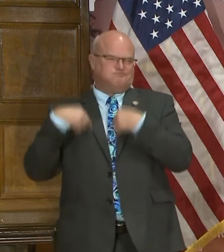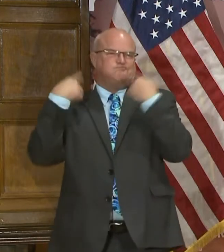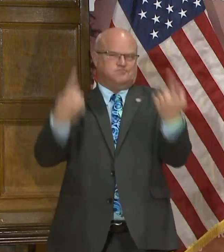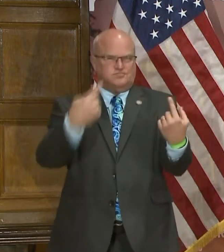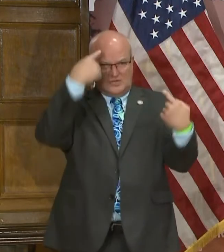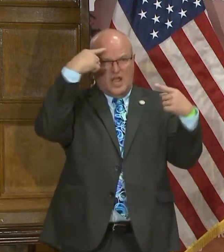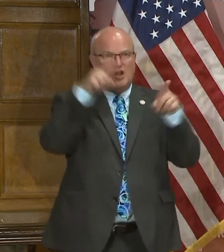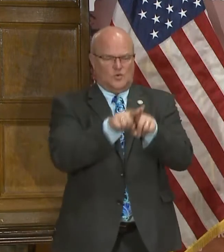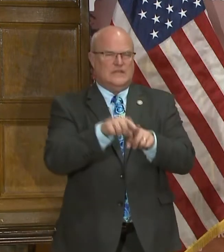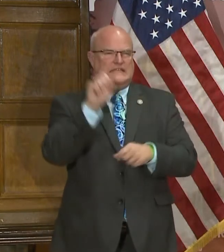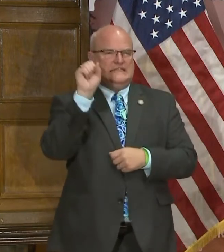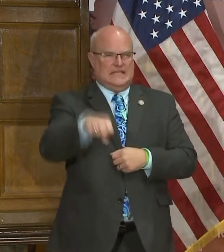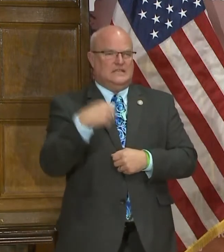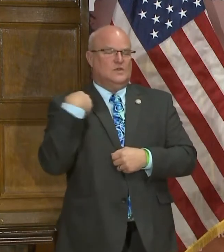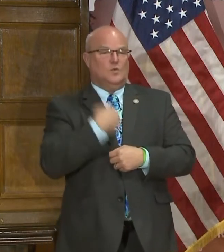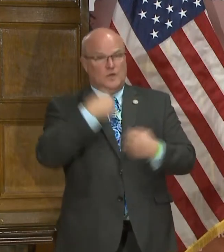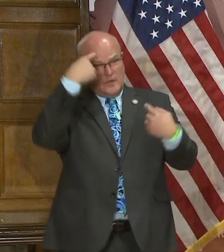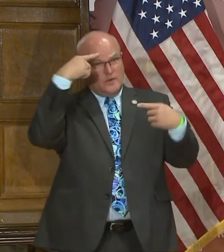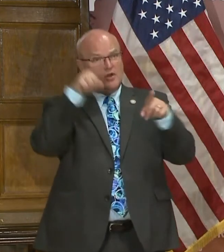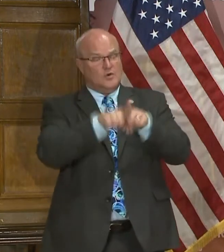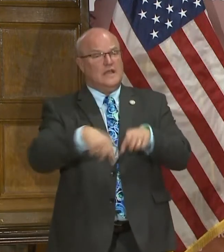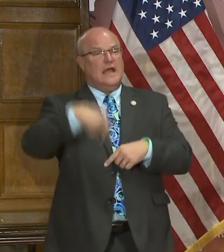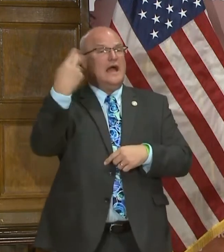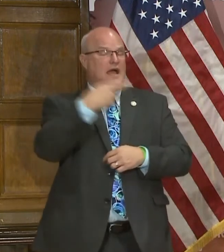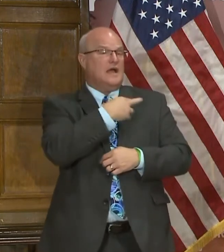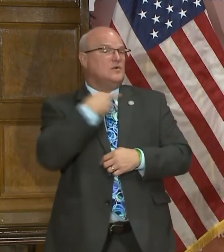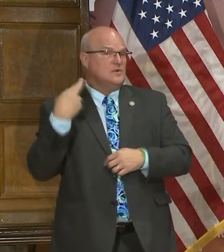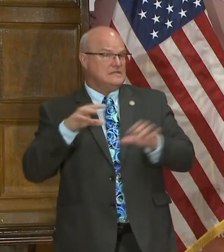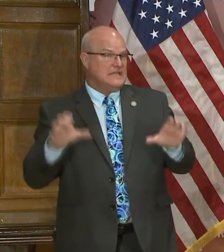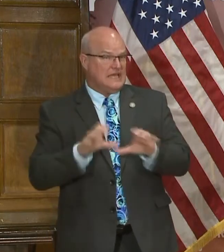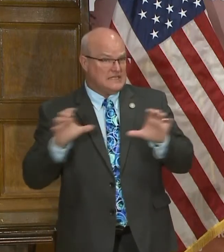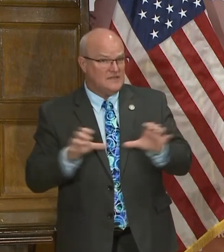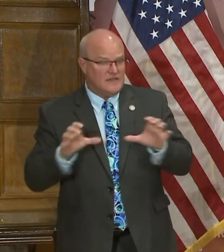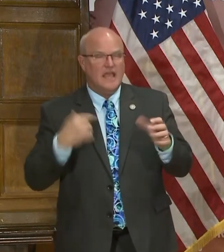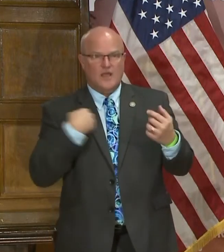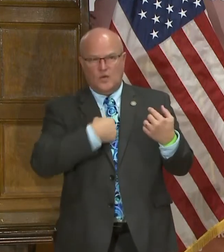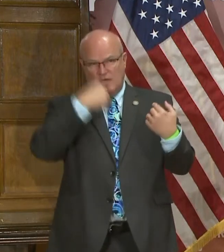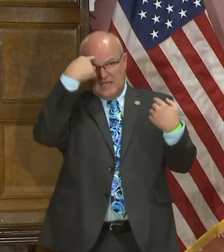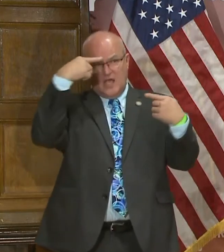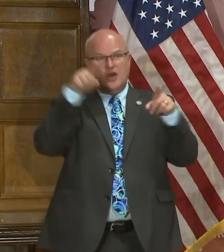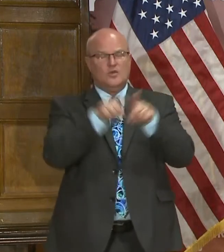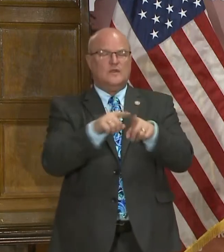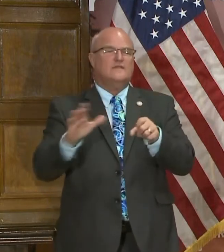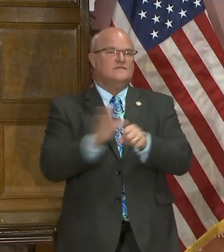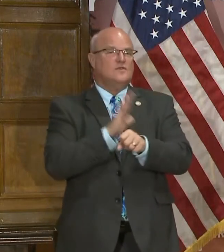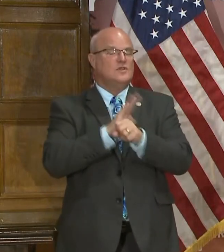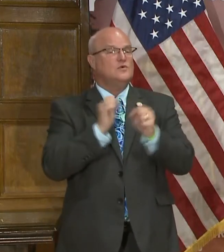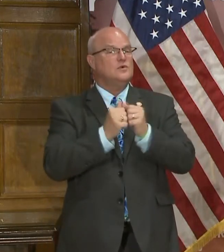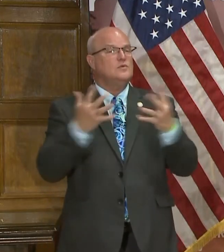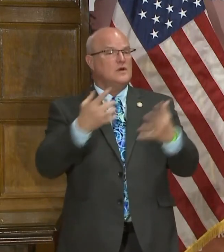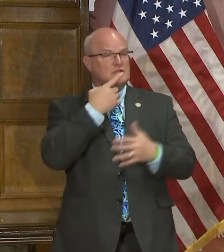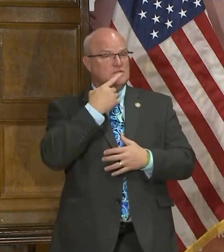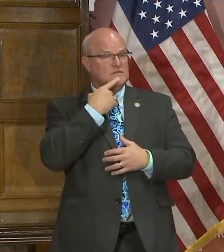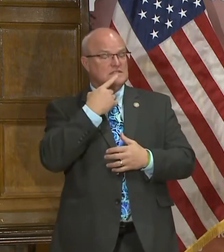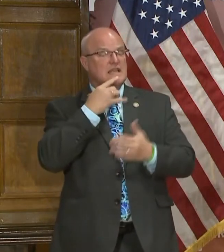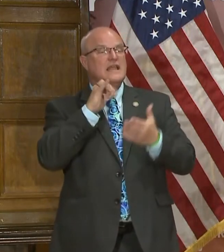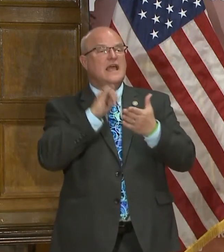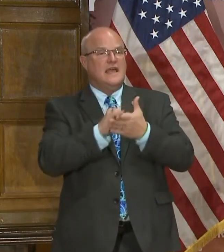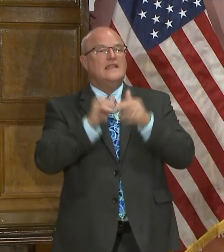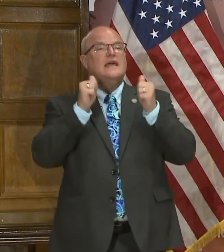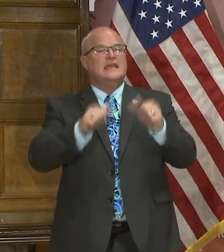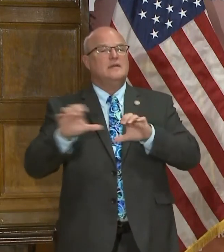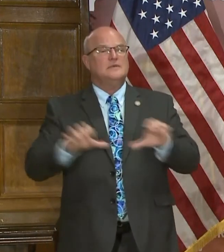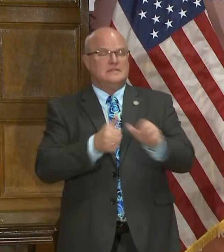would consider to be high-risk activities and things that can be